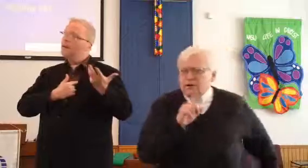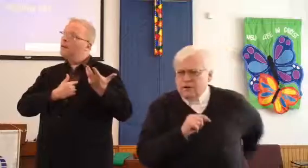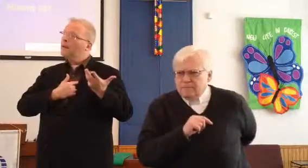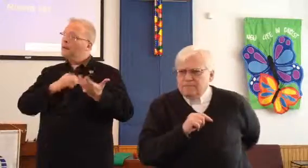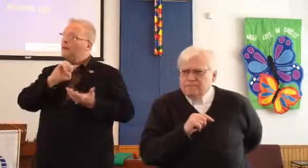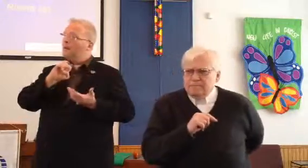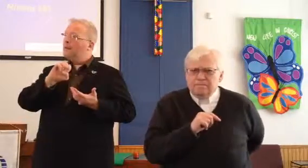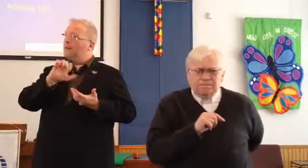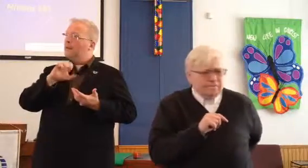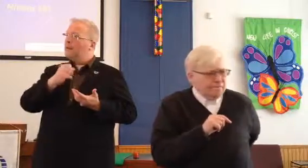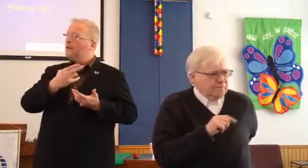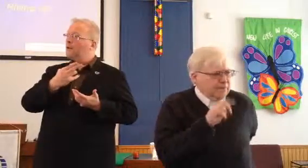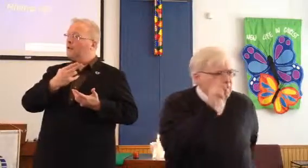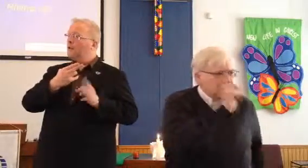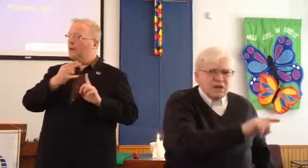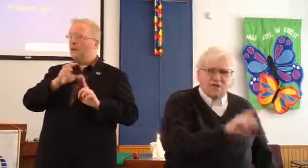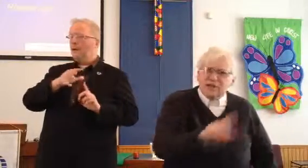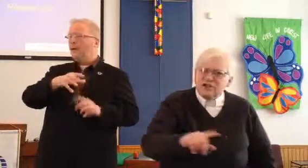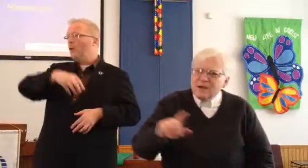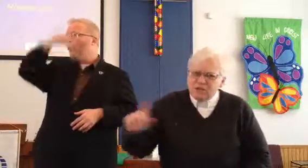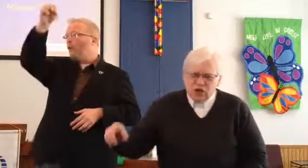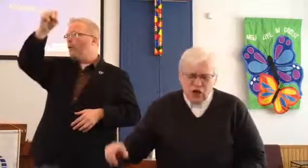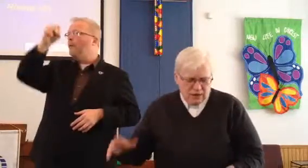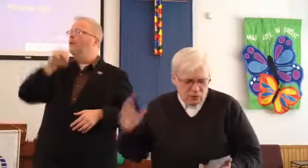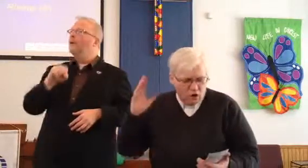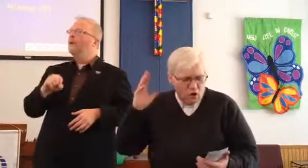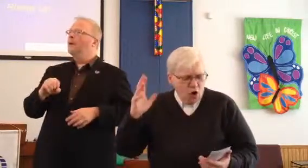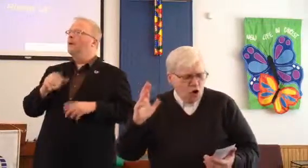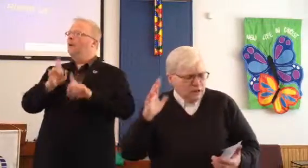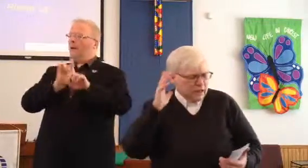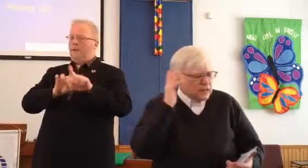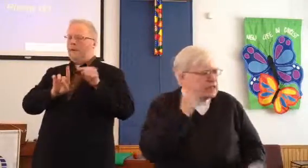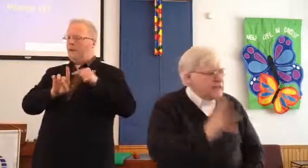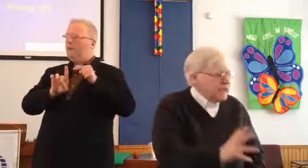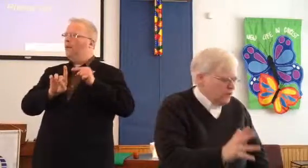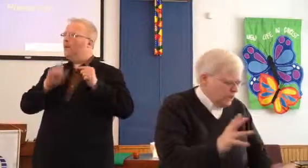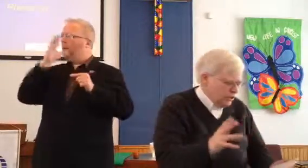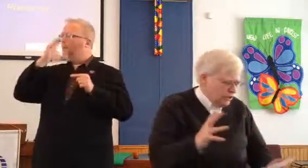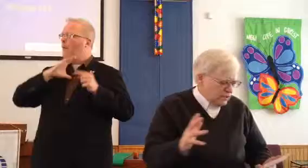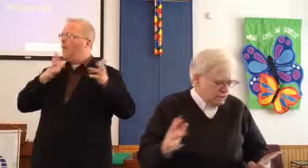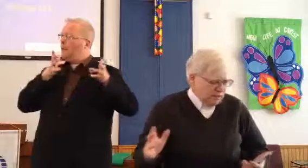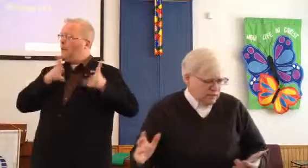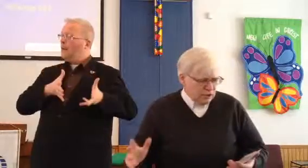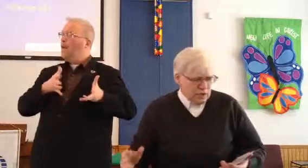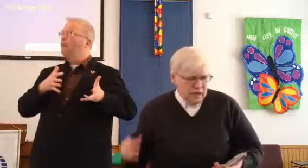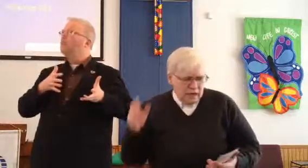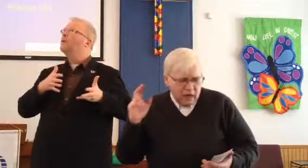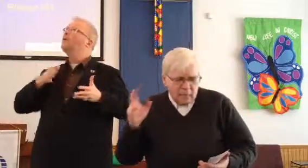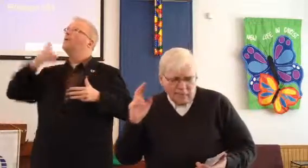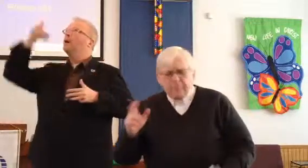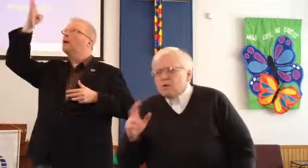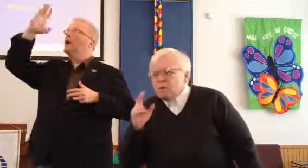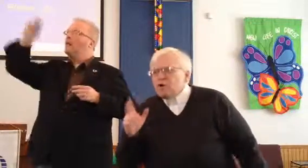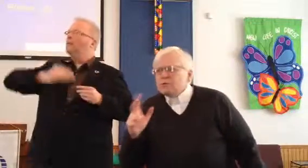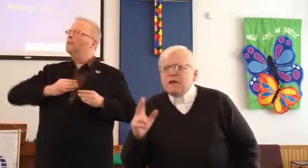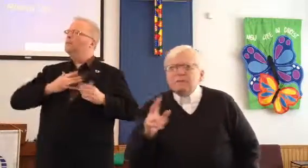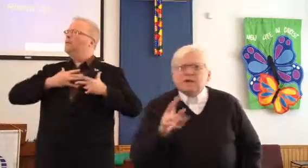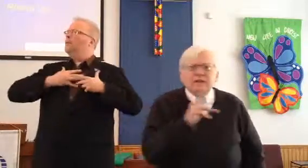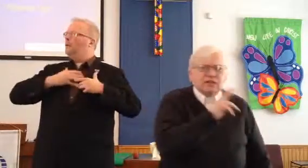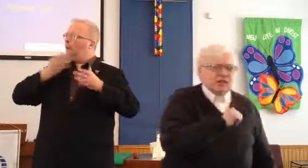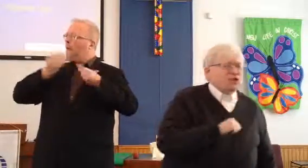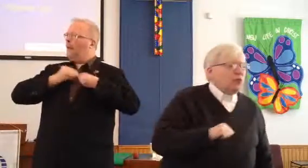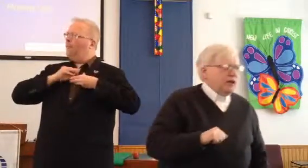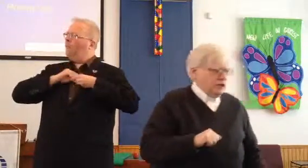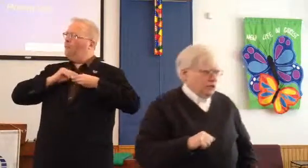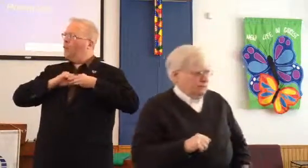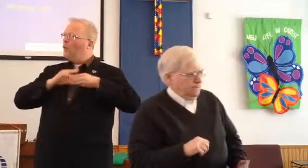And later, Peter and James and John were called to carry Jesus' message. Now, most people